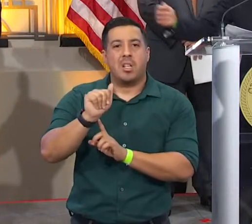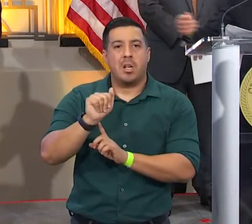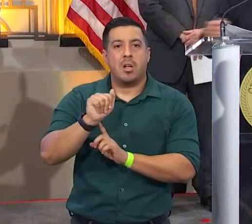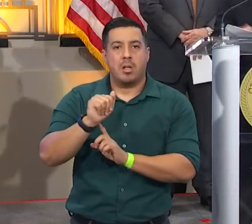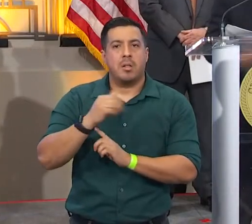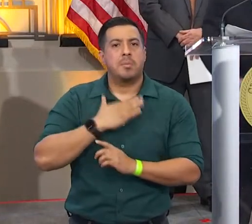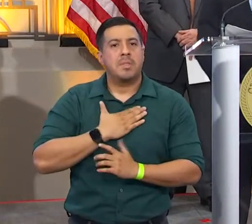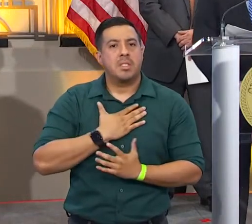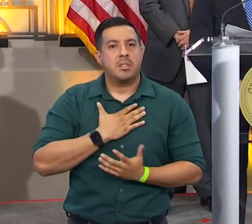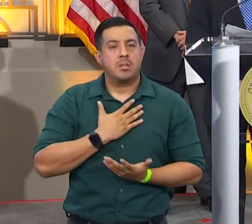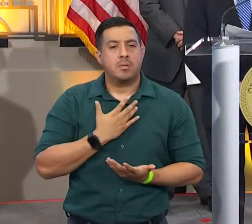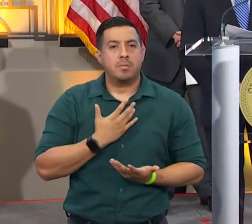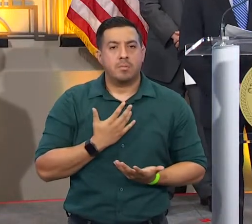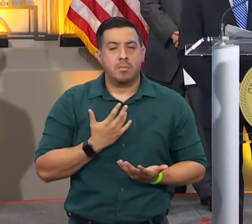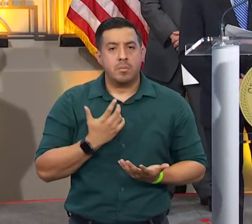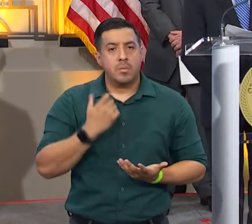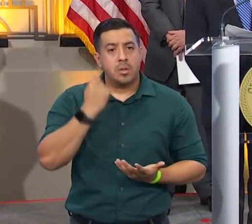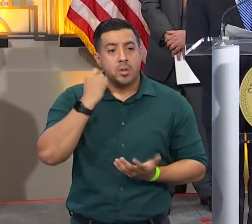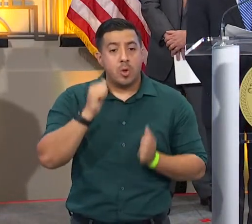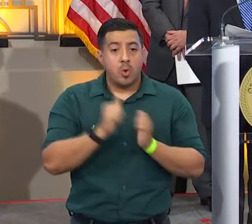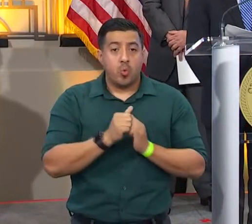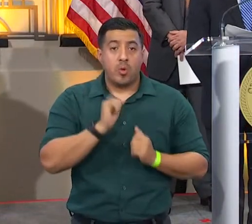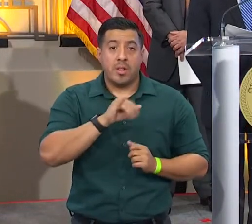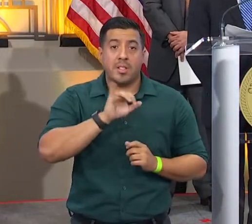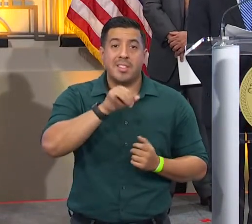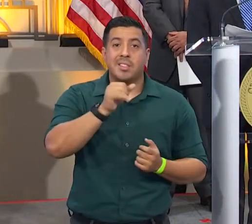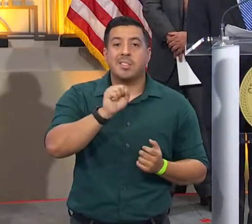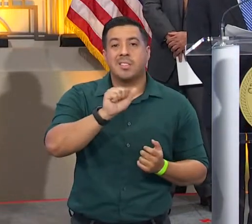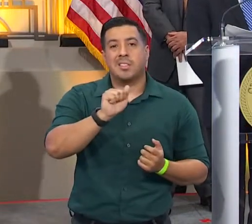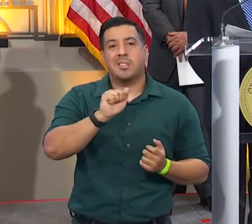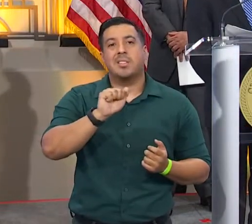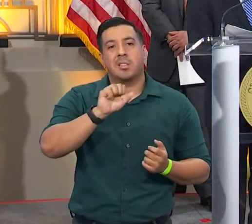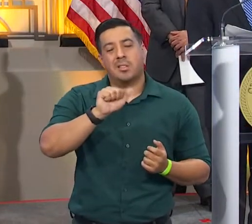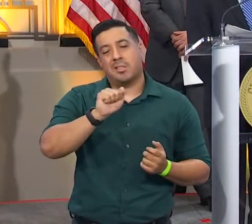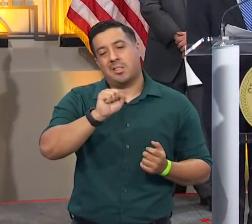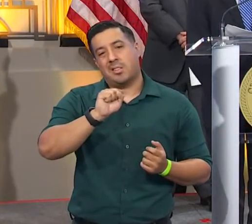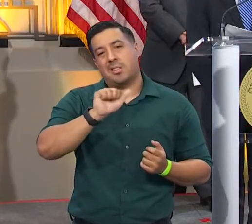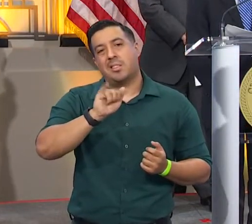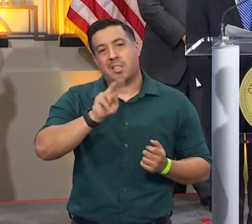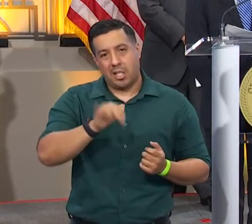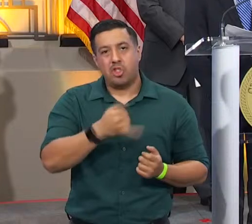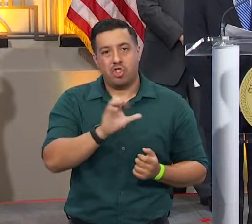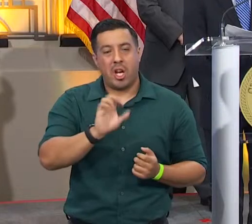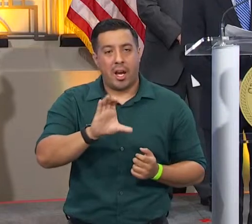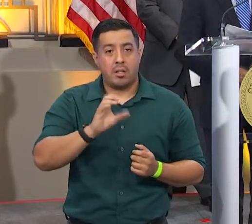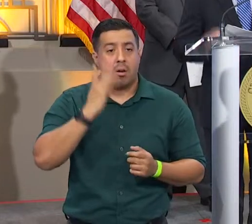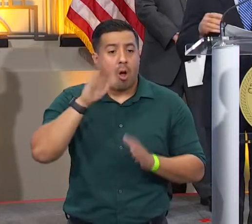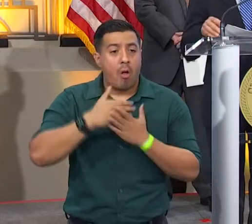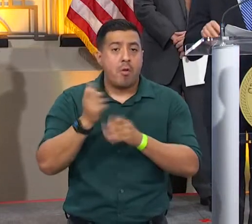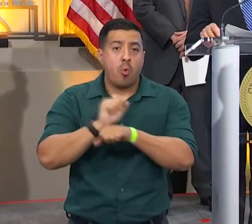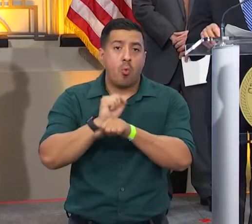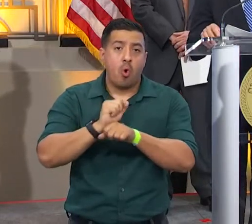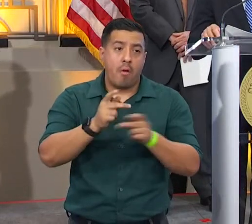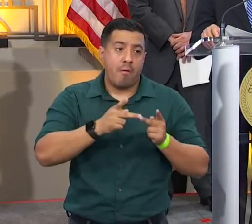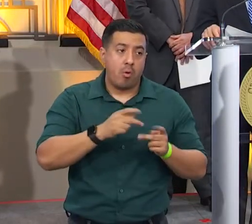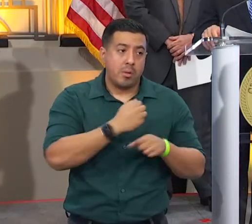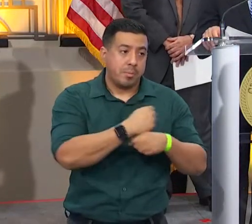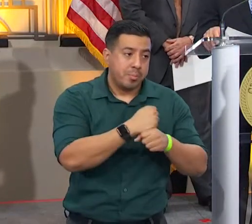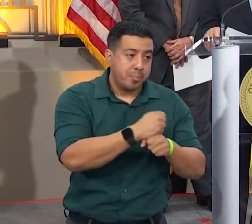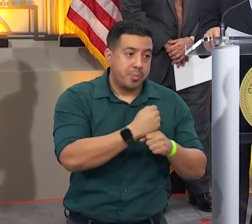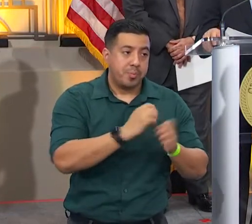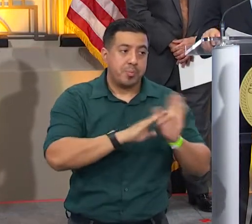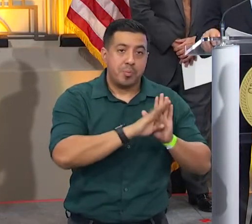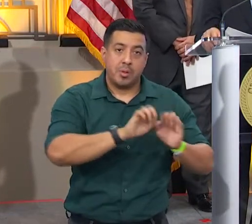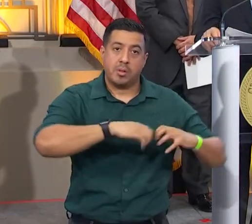Brenda, please, with San Jacinto College, who is developing the next generation workforce at Houston Spaceport's Edge